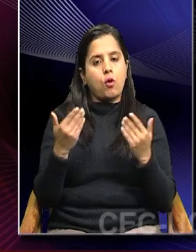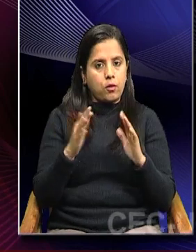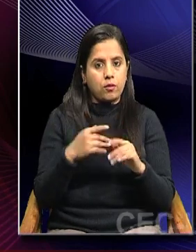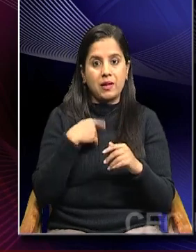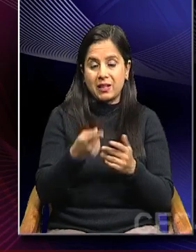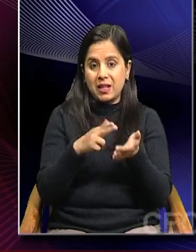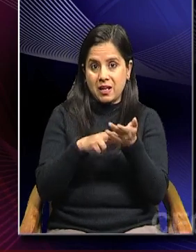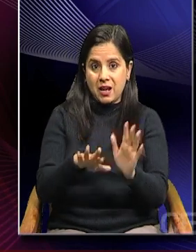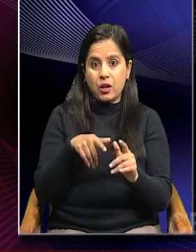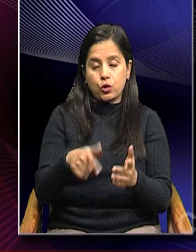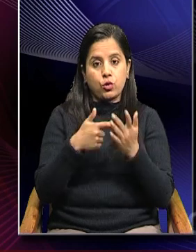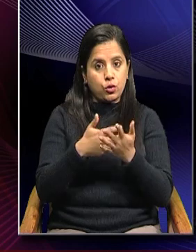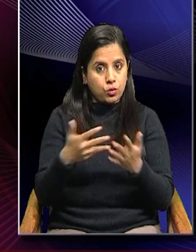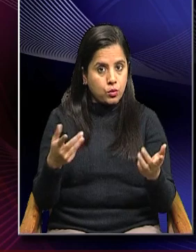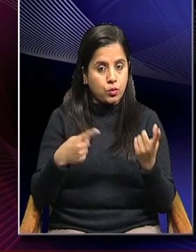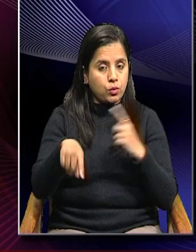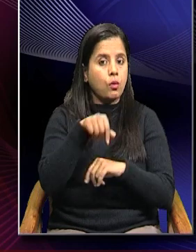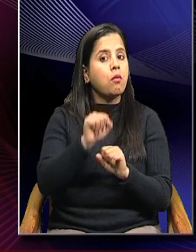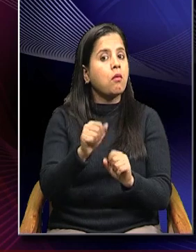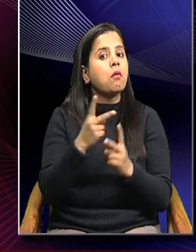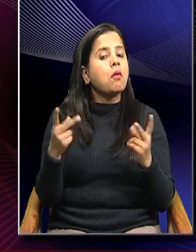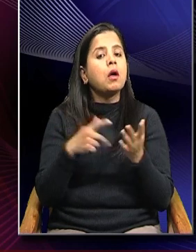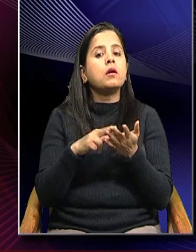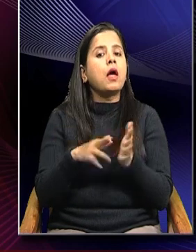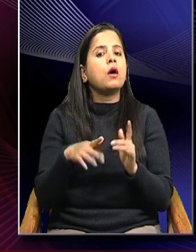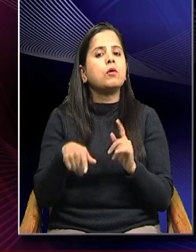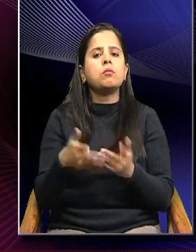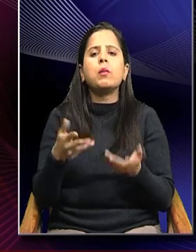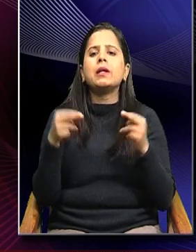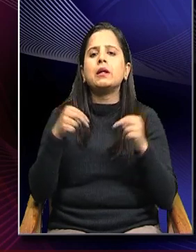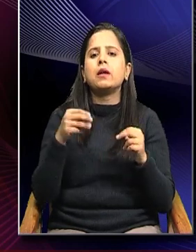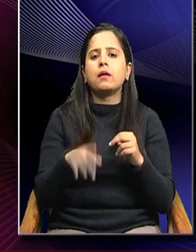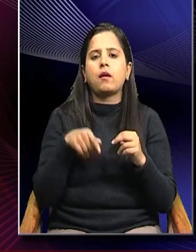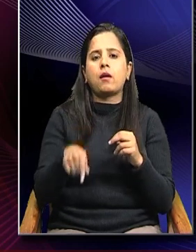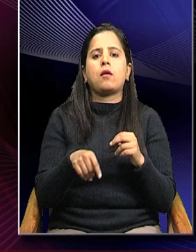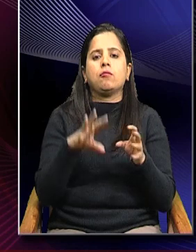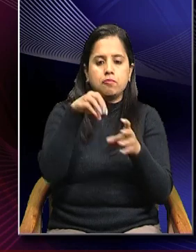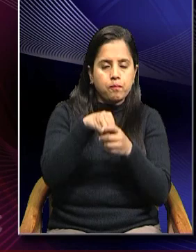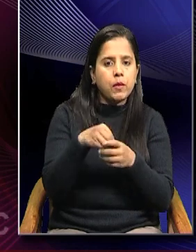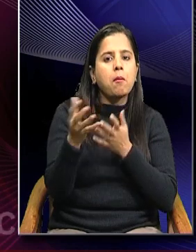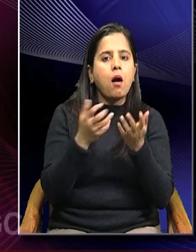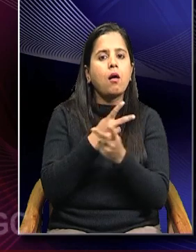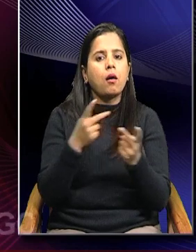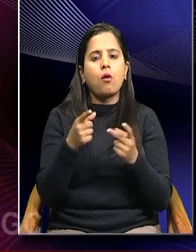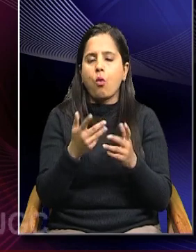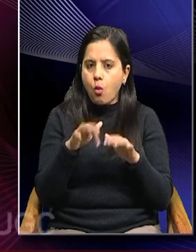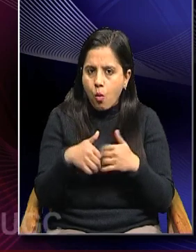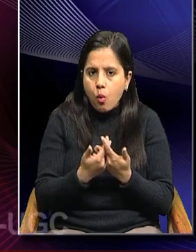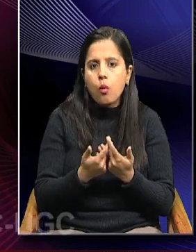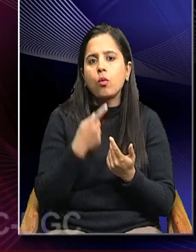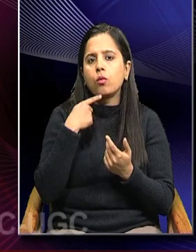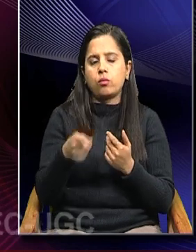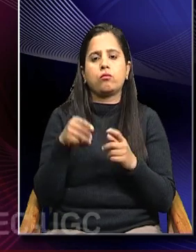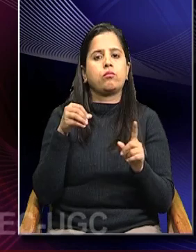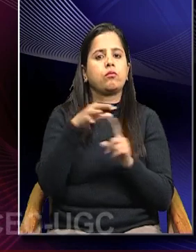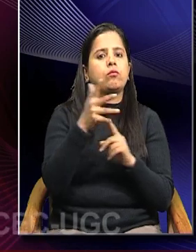I say natural resources, natural resources which are needed as inputs by marketers or that are